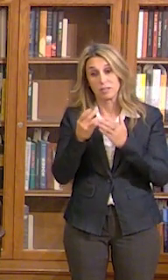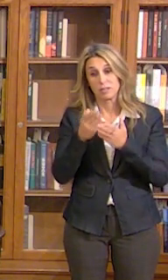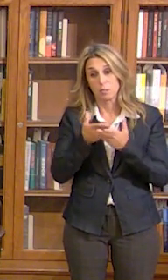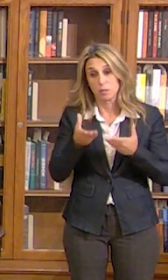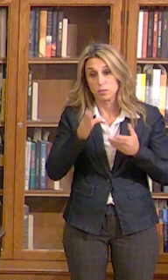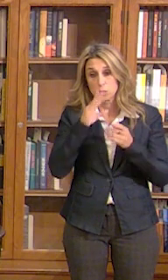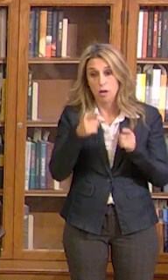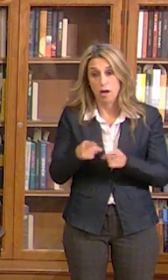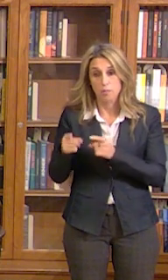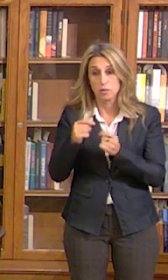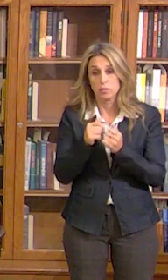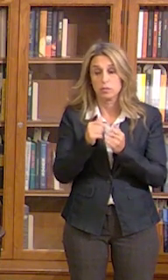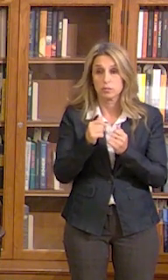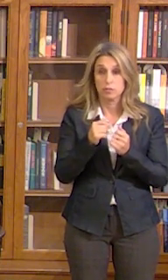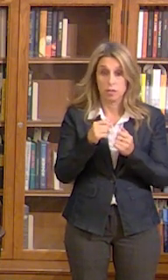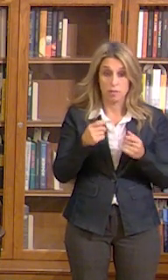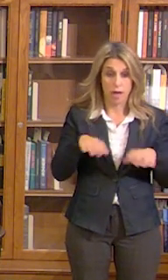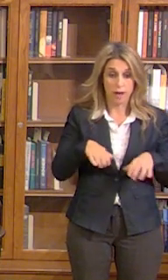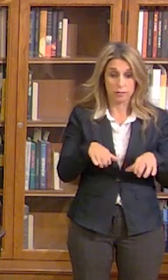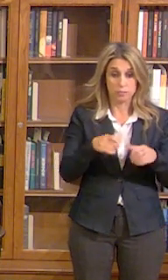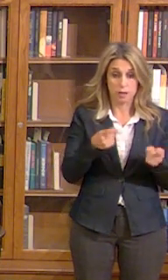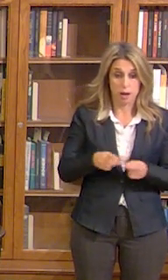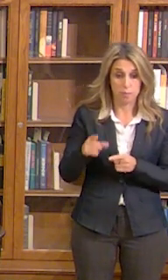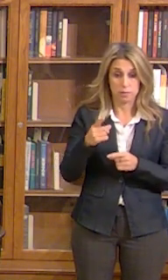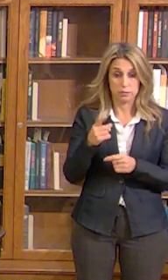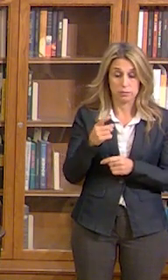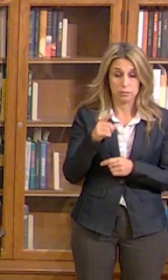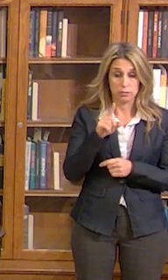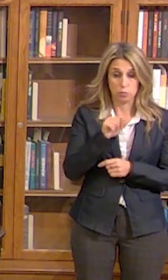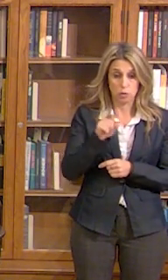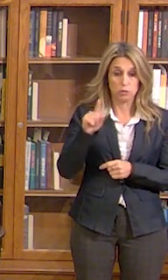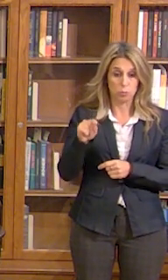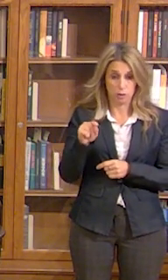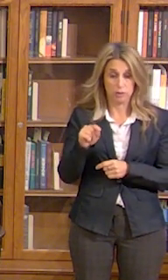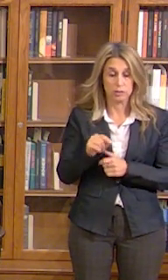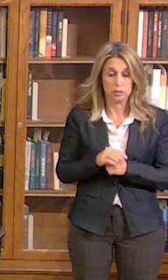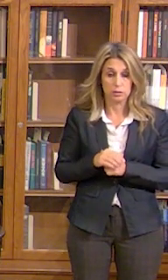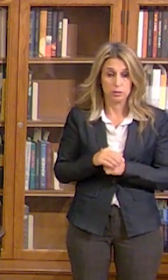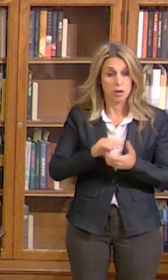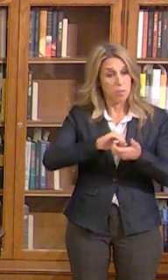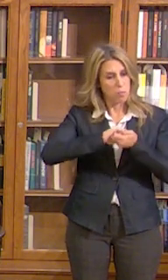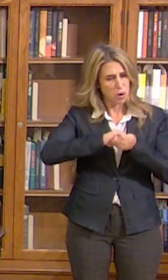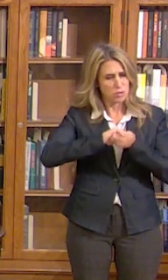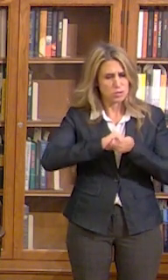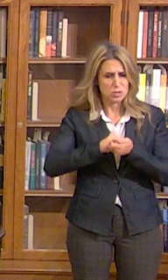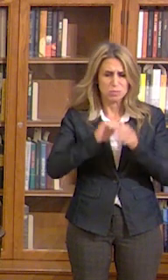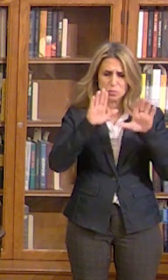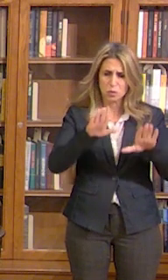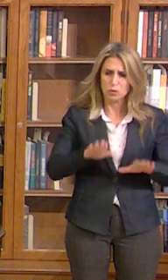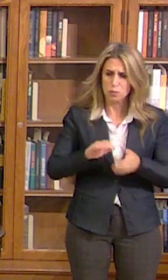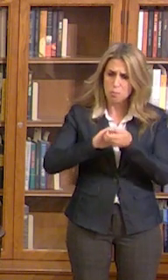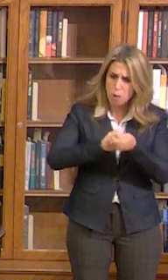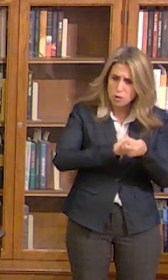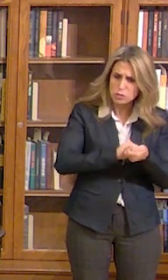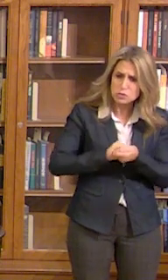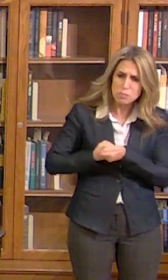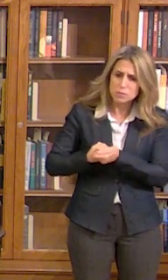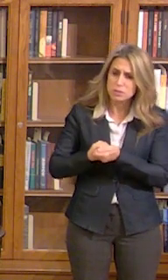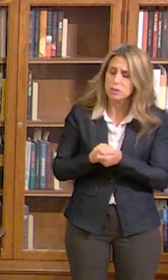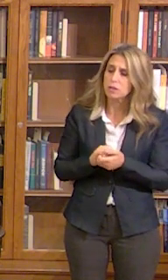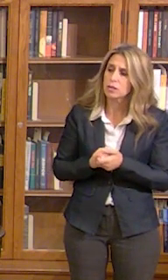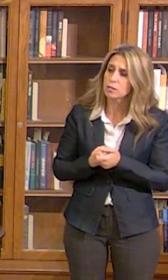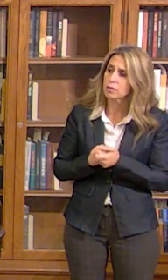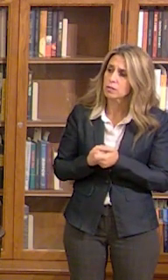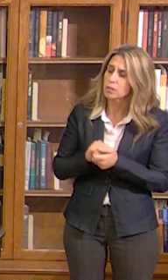of activism that occurred in 2020 um and Partnerships the wonderful Partnerships I've been able to